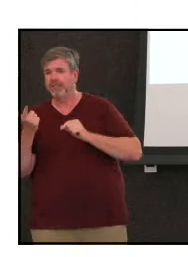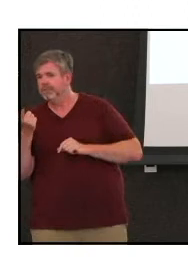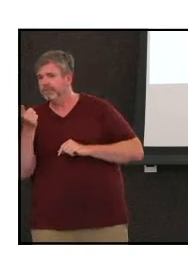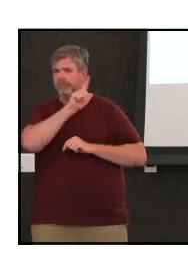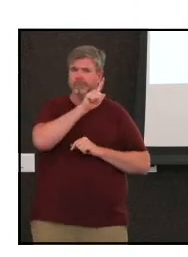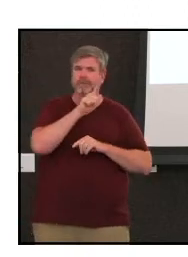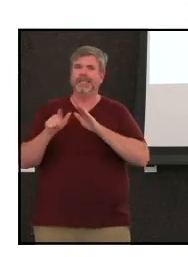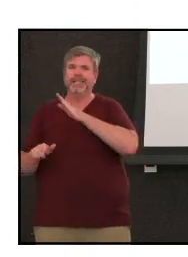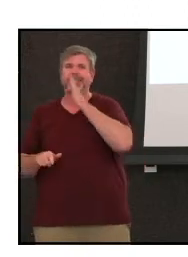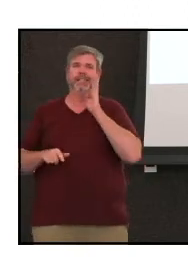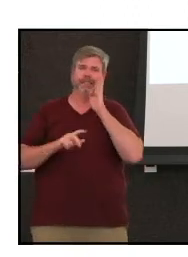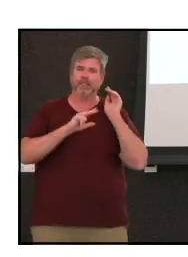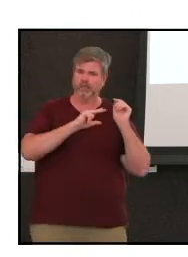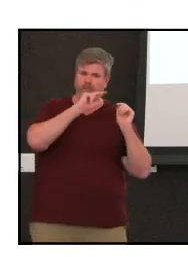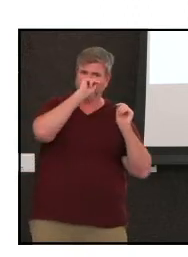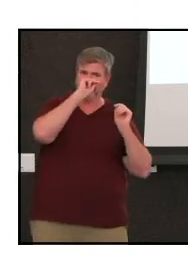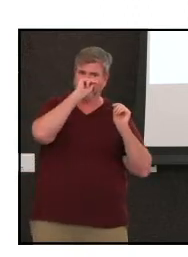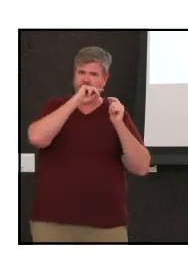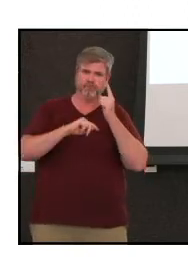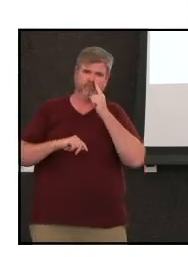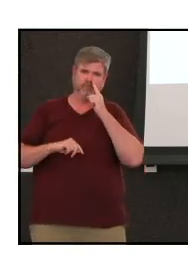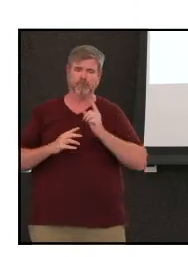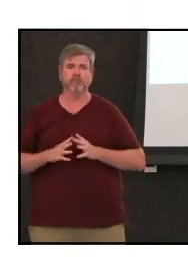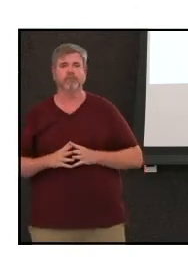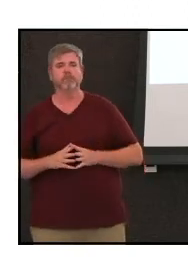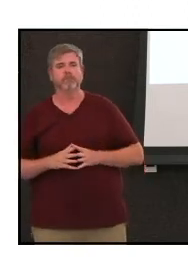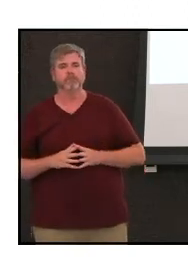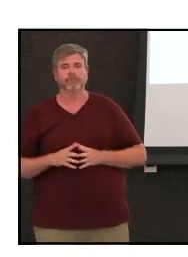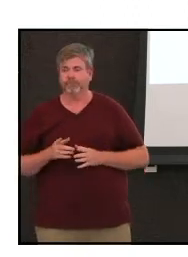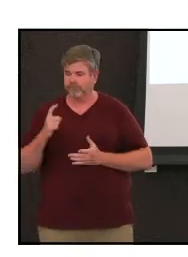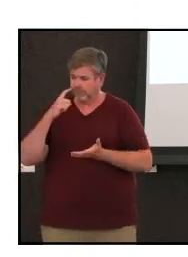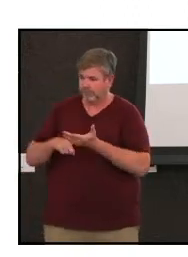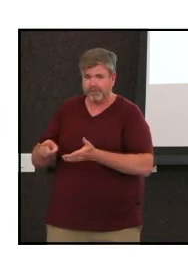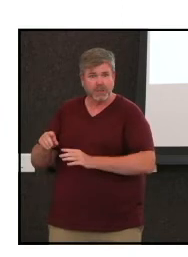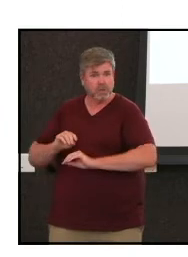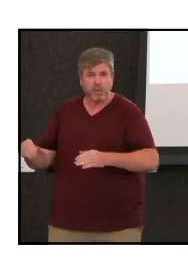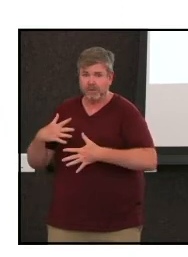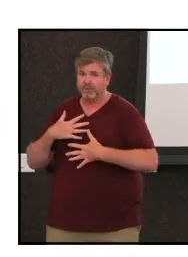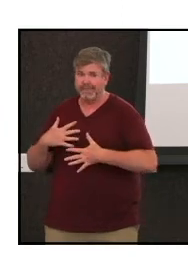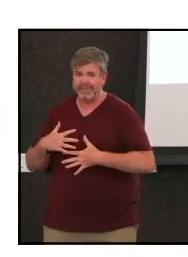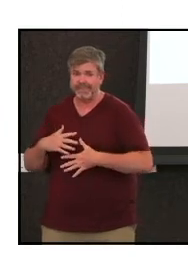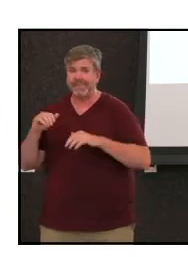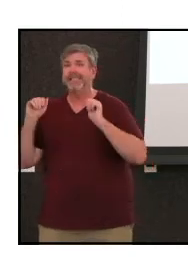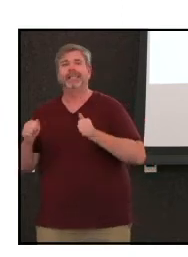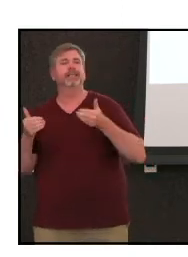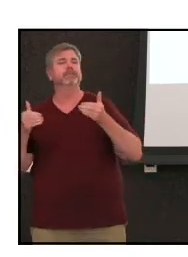If the person does not start breathing, you can give rescue breaths. If you know CPR, you can administer CPR while you're waiting for the ambulance to